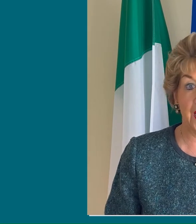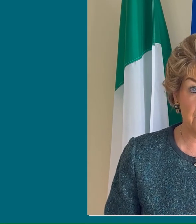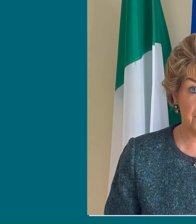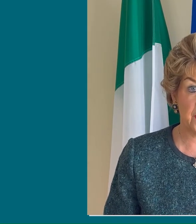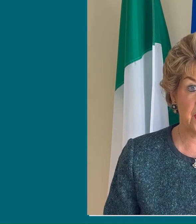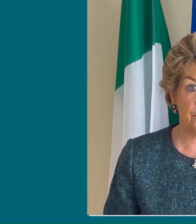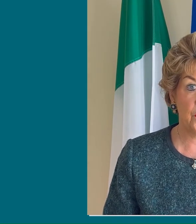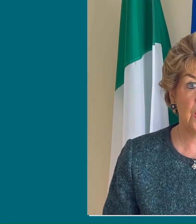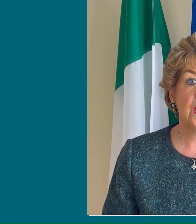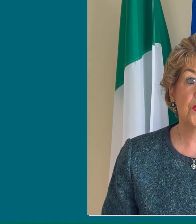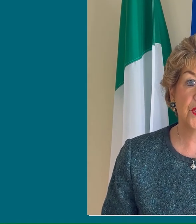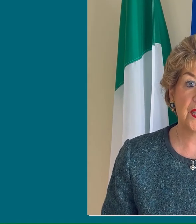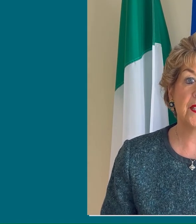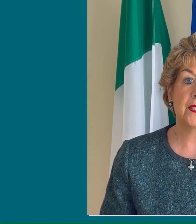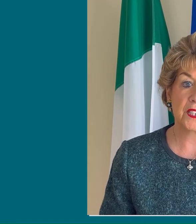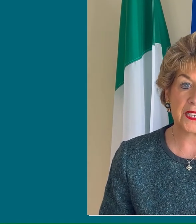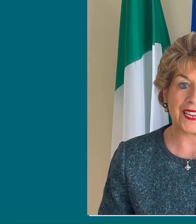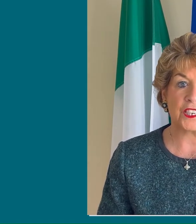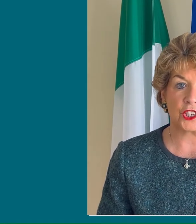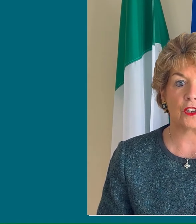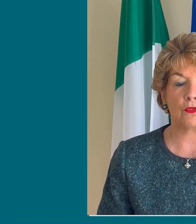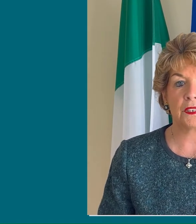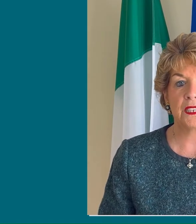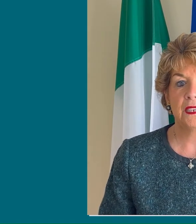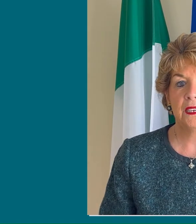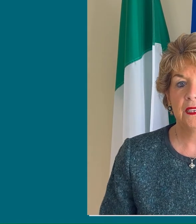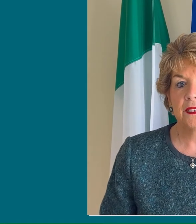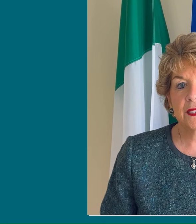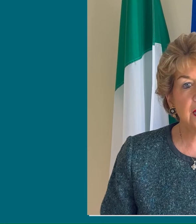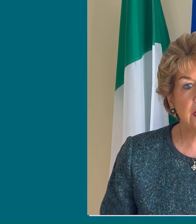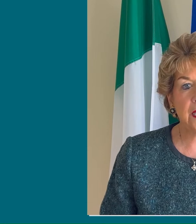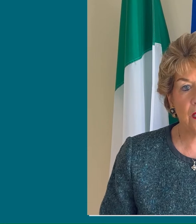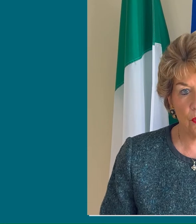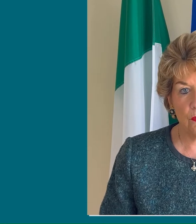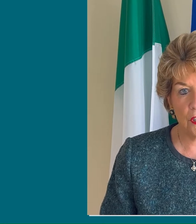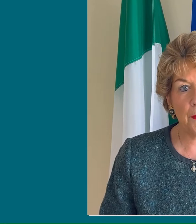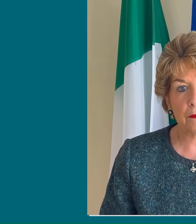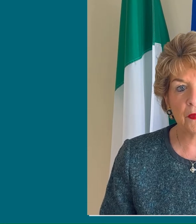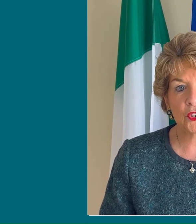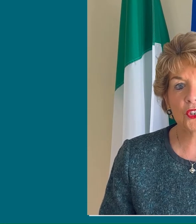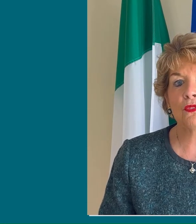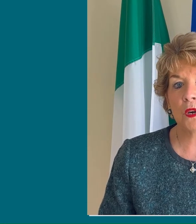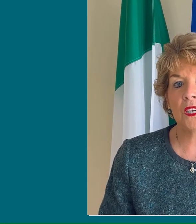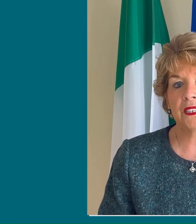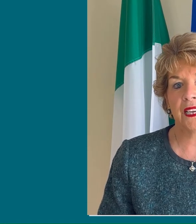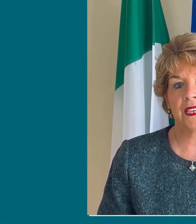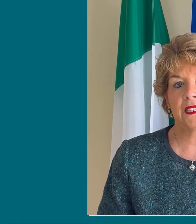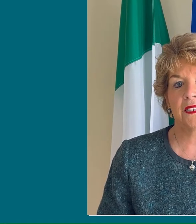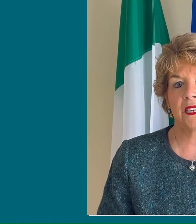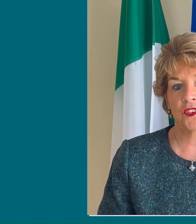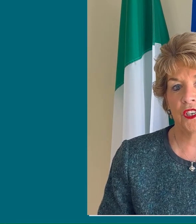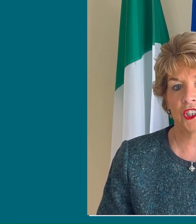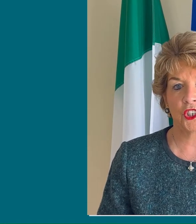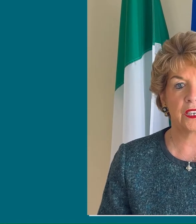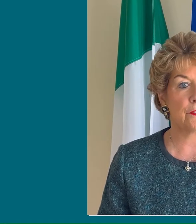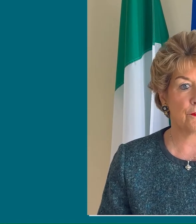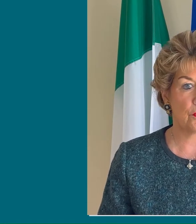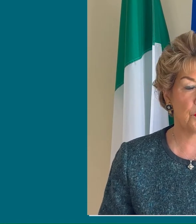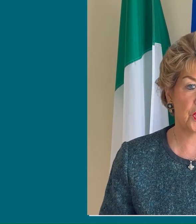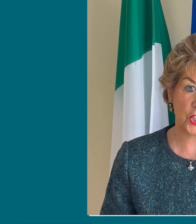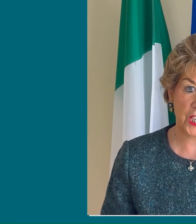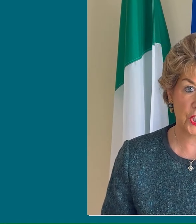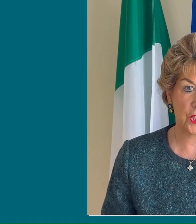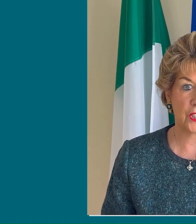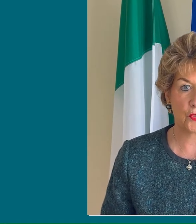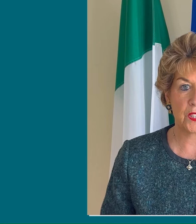students and staff to think and engage globally, signalling our own commitment to world-class, internationally